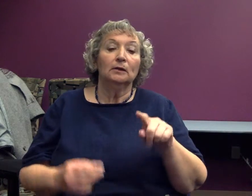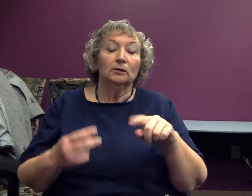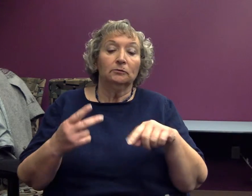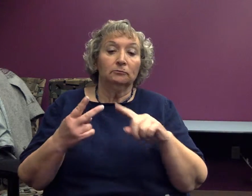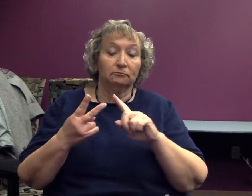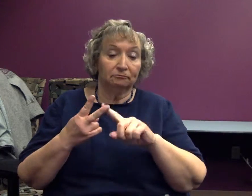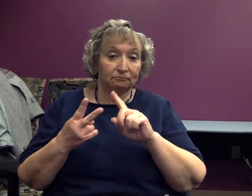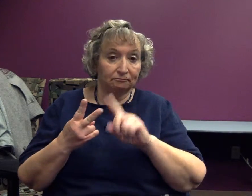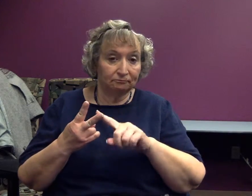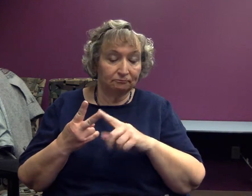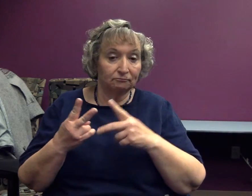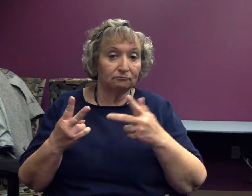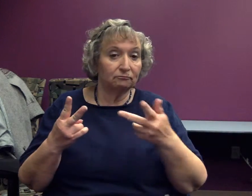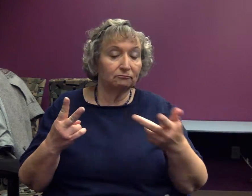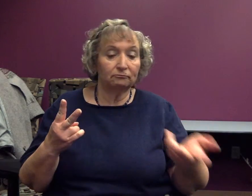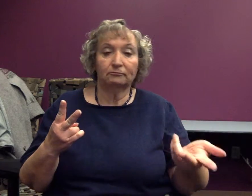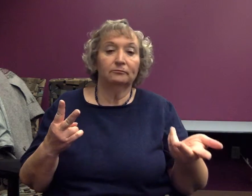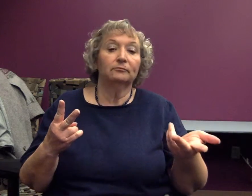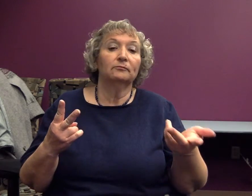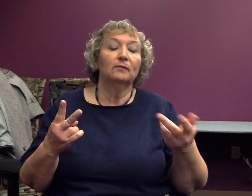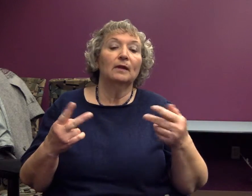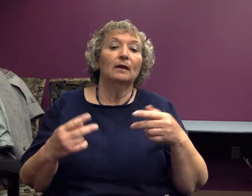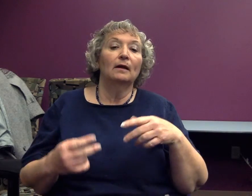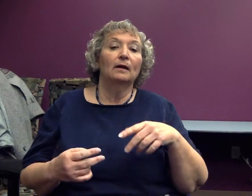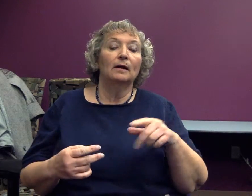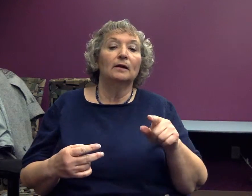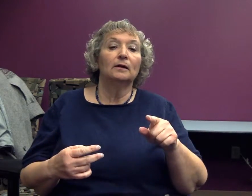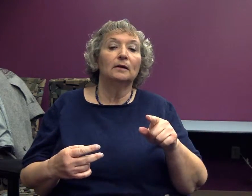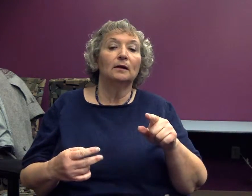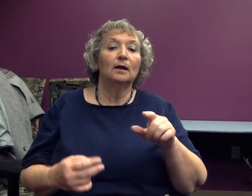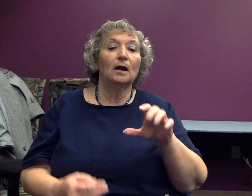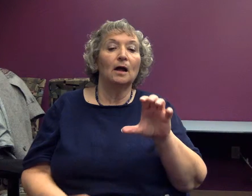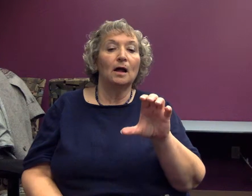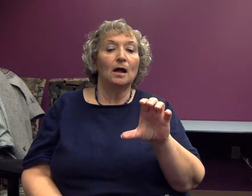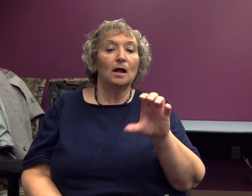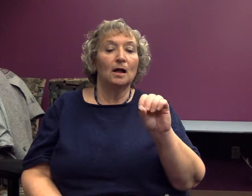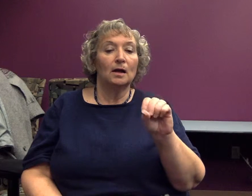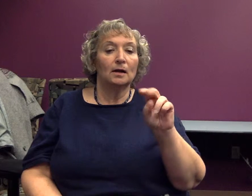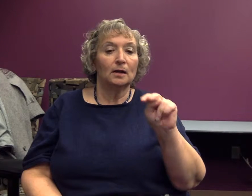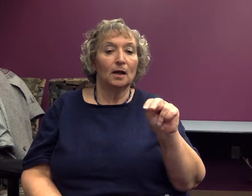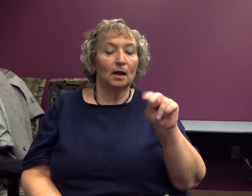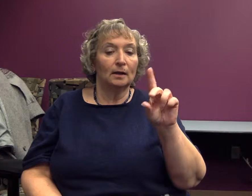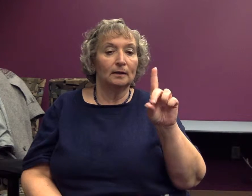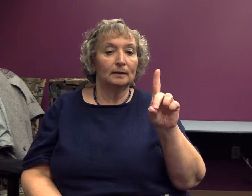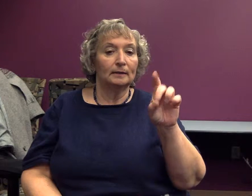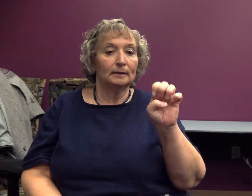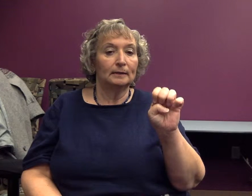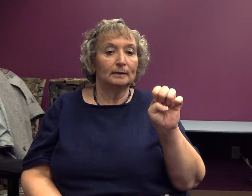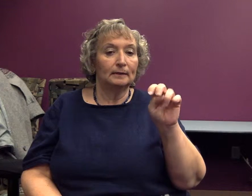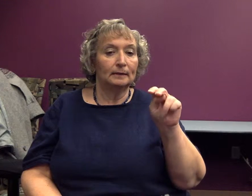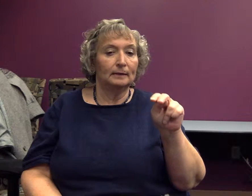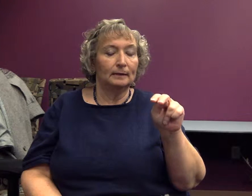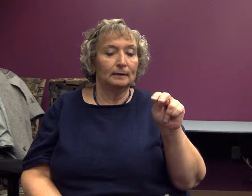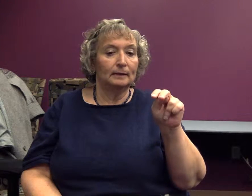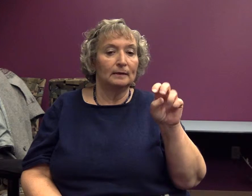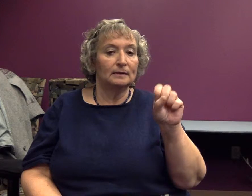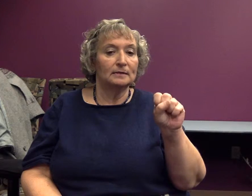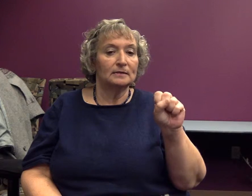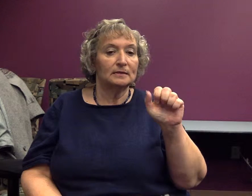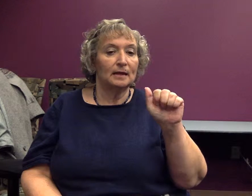condensation. Basically, you can say that these two are opposites. You take evaporation, you take water in the liquid form,